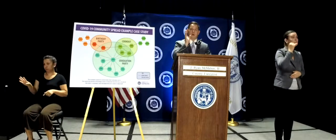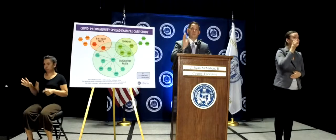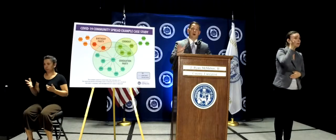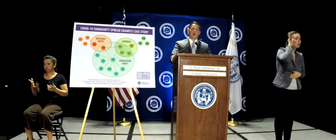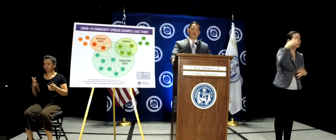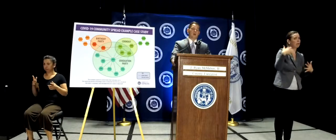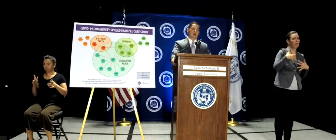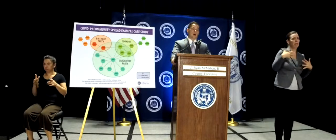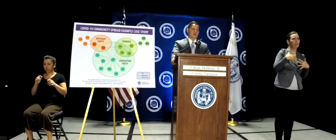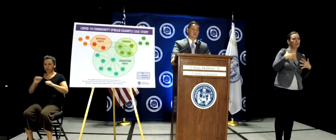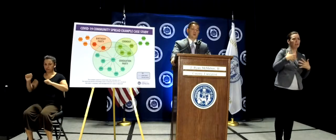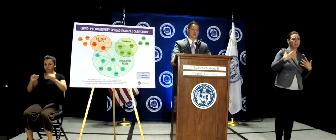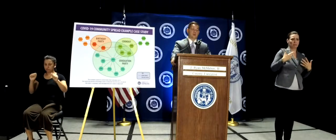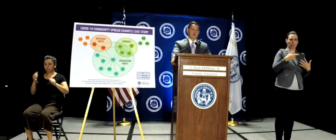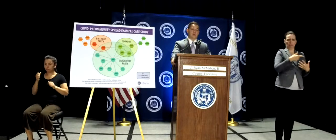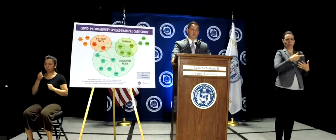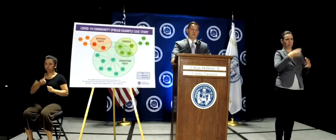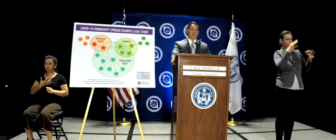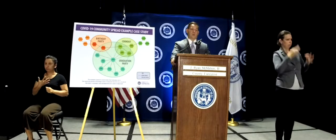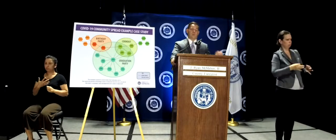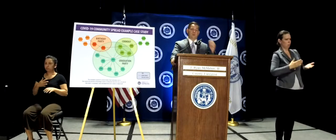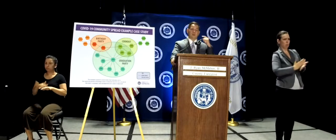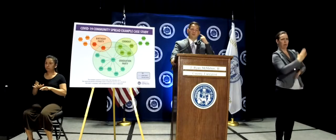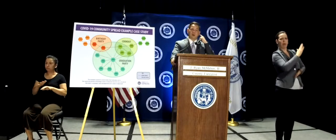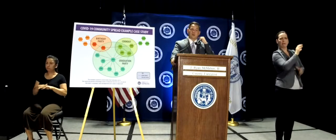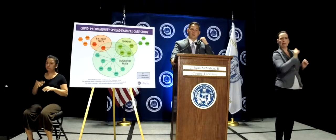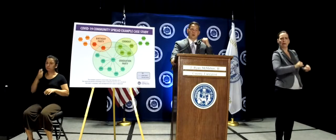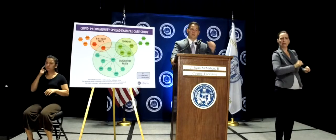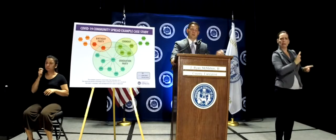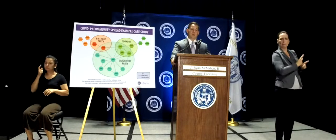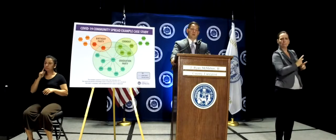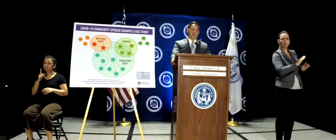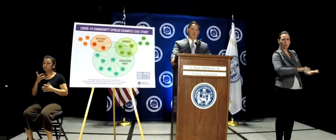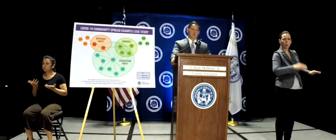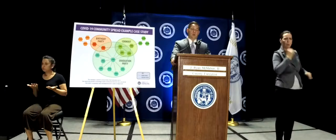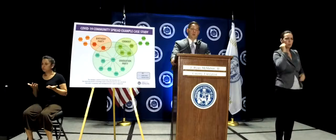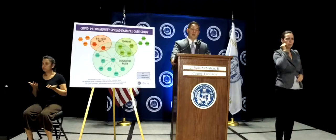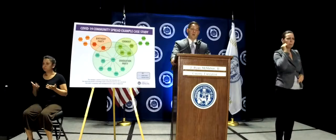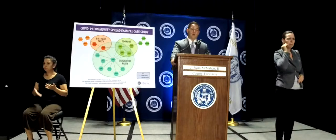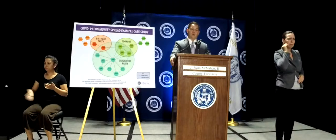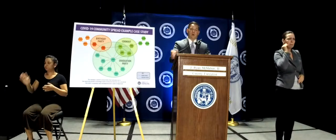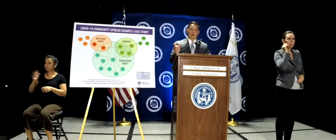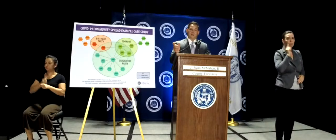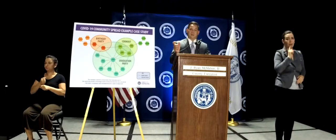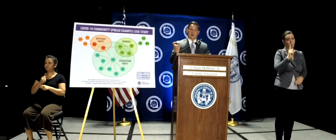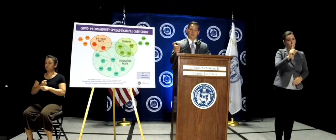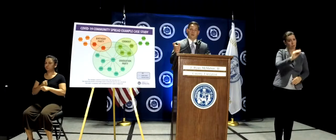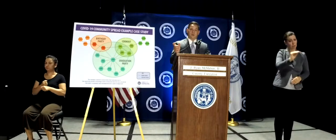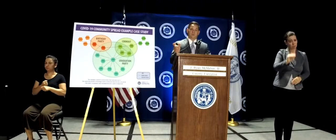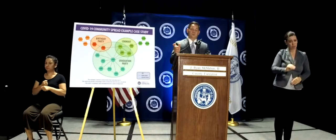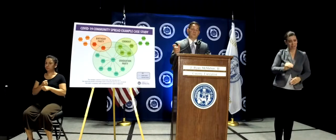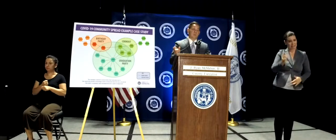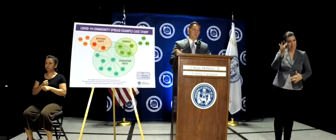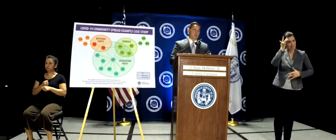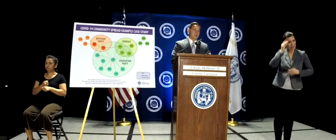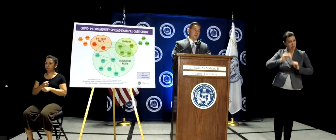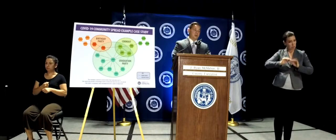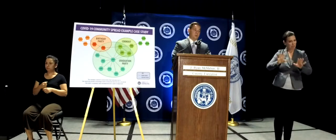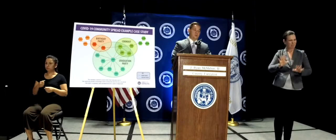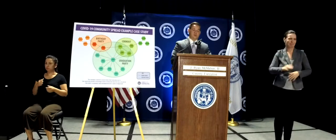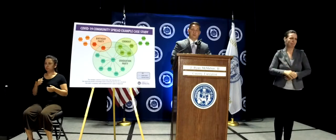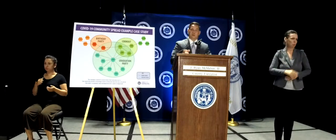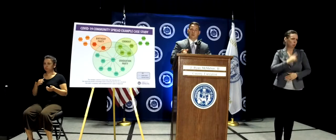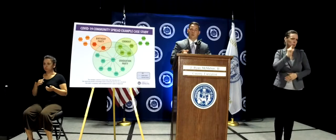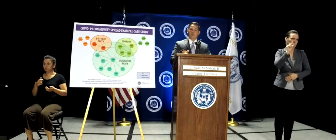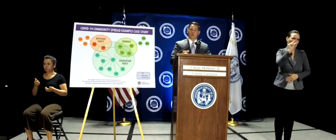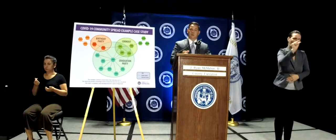well. But certainly with a 1% infection rate, and when we look at what we know about this virus, Remember in the beginning,